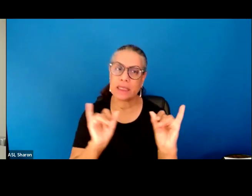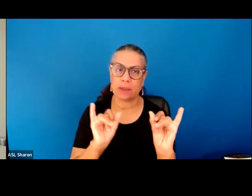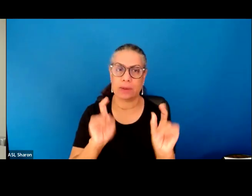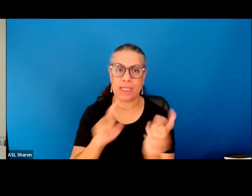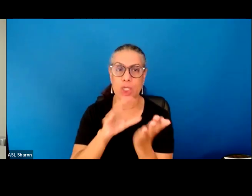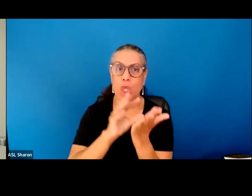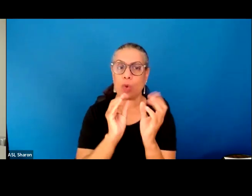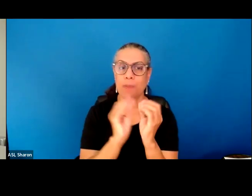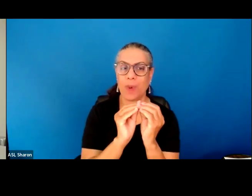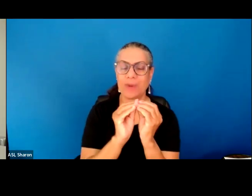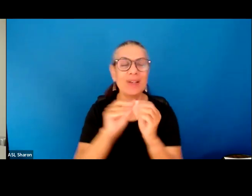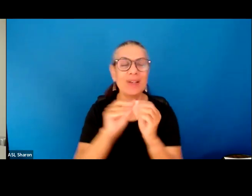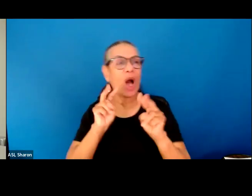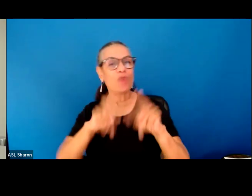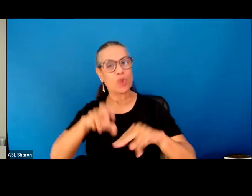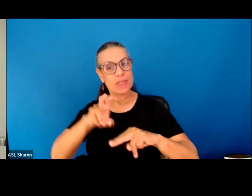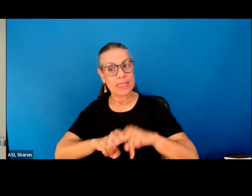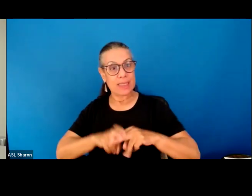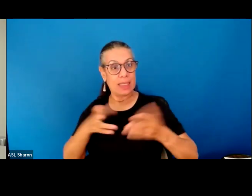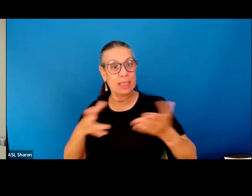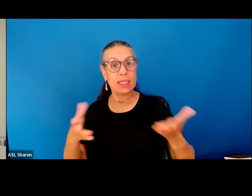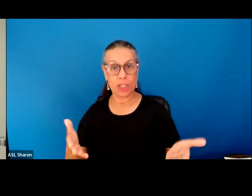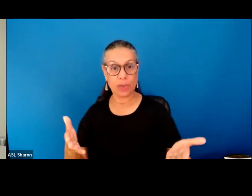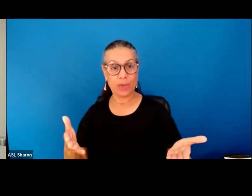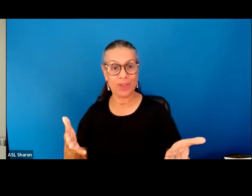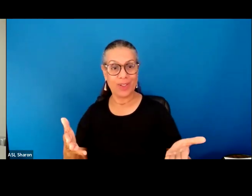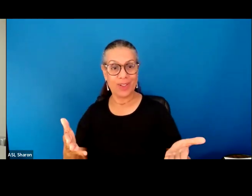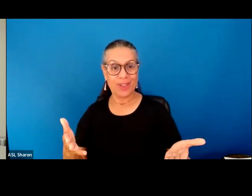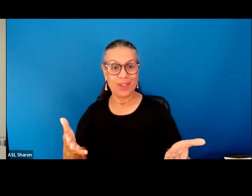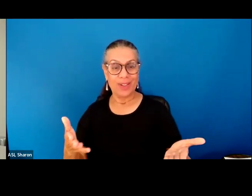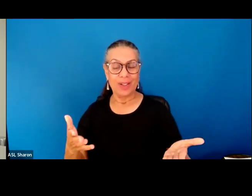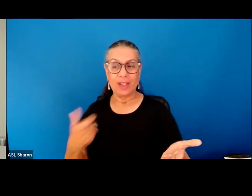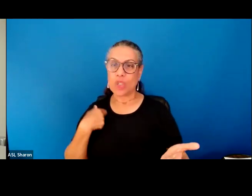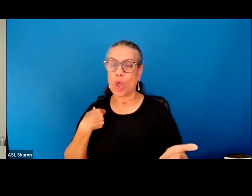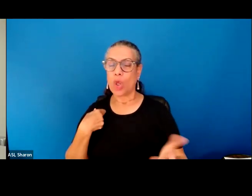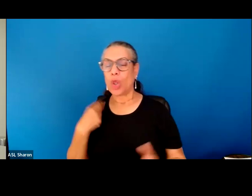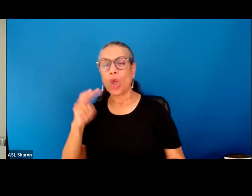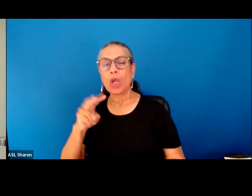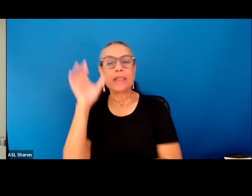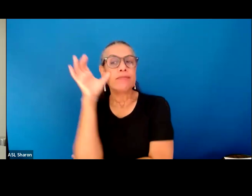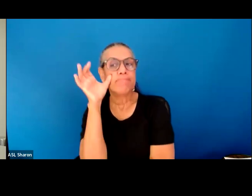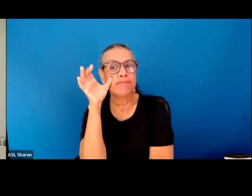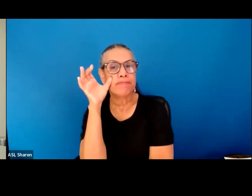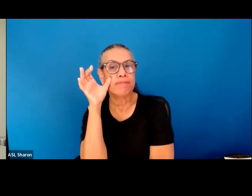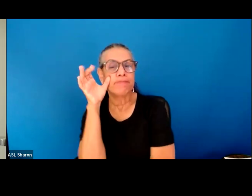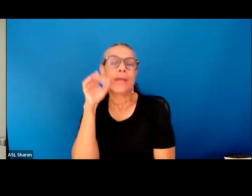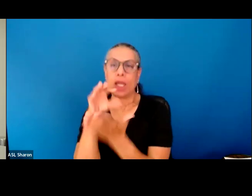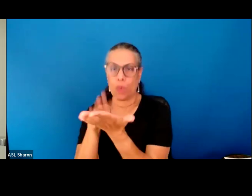look forward to sitting in this seat from the position of being a listener and a